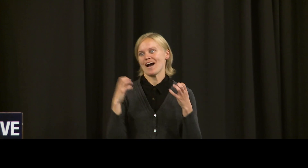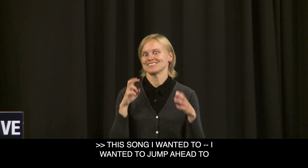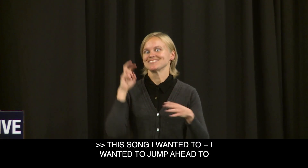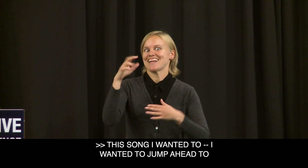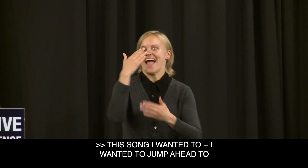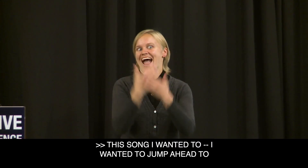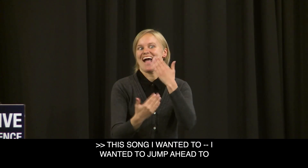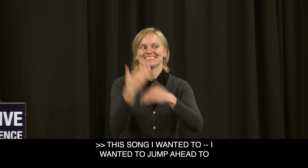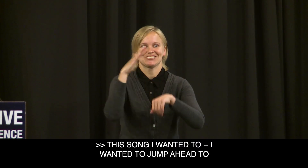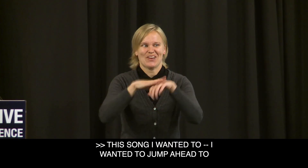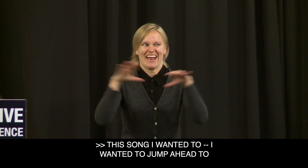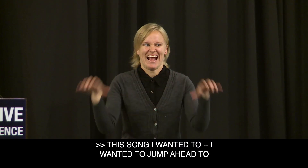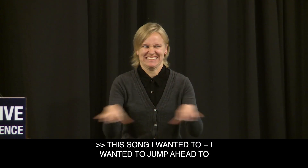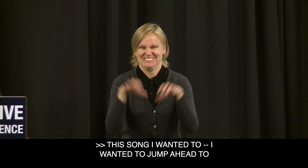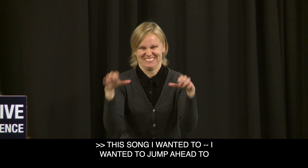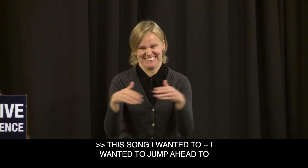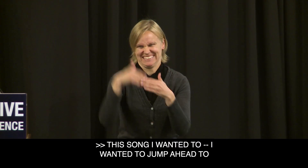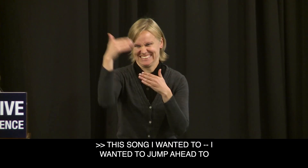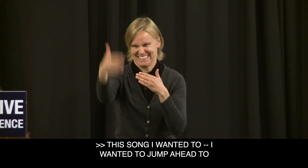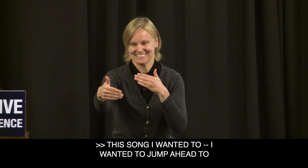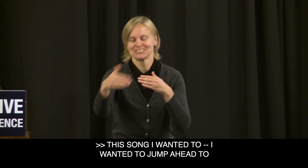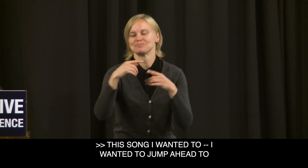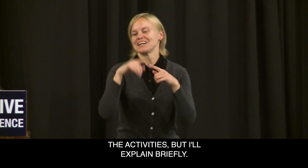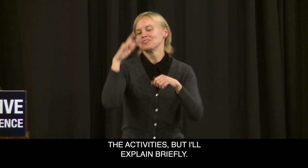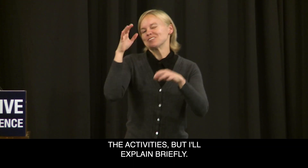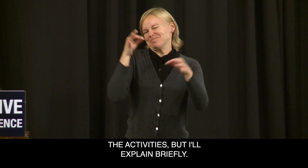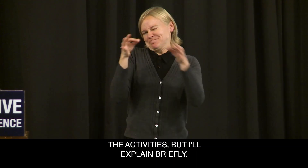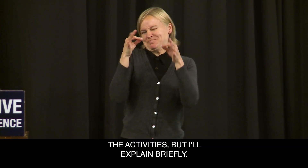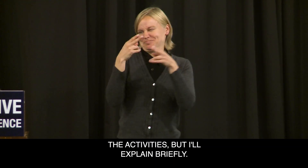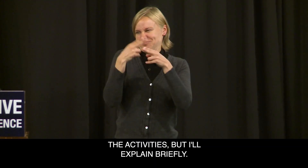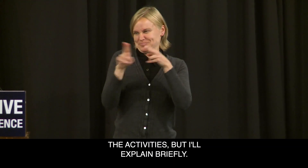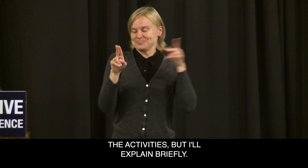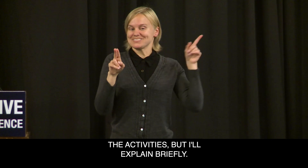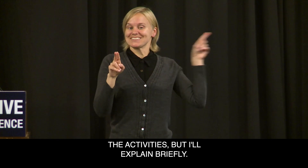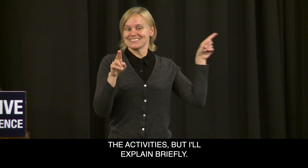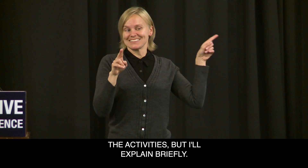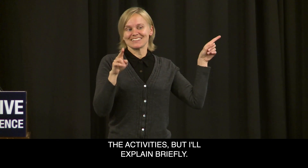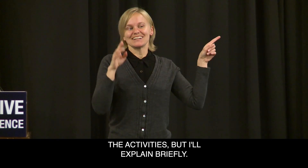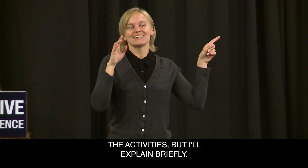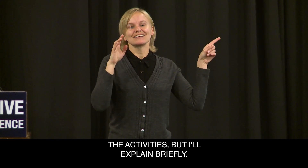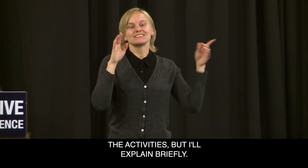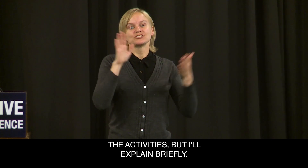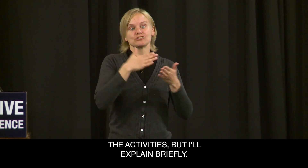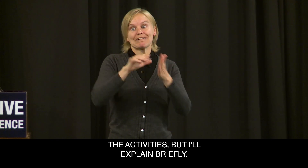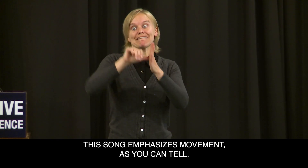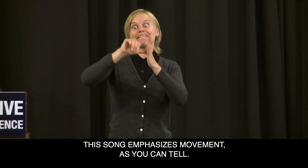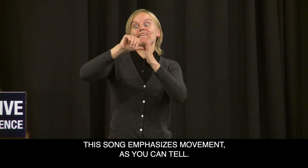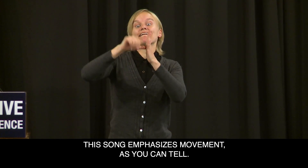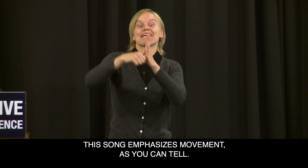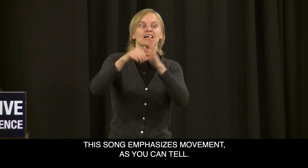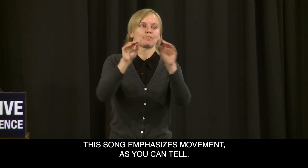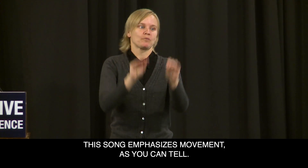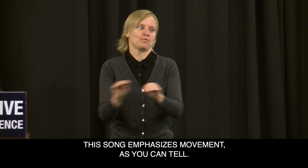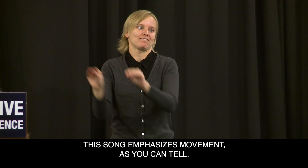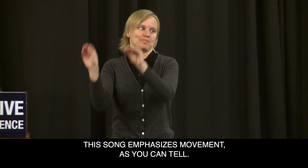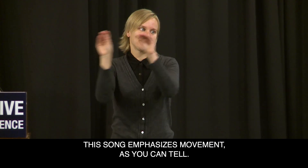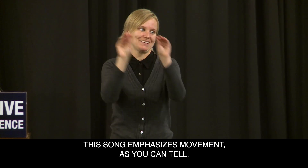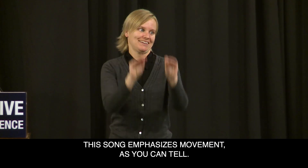This song, I wanted to jump ahead to the activities, but I'll explain briefly. This song emphasizes